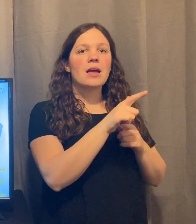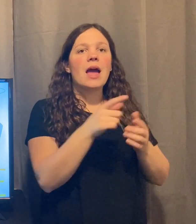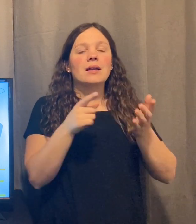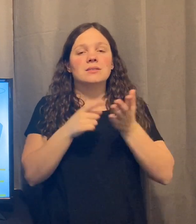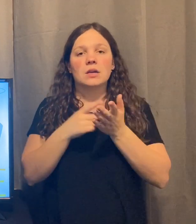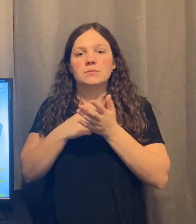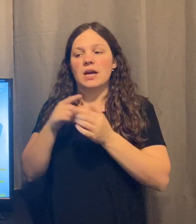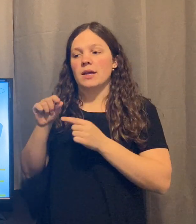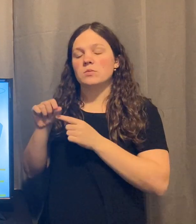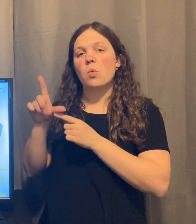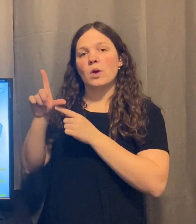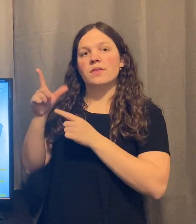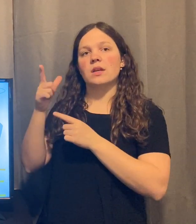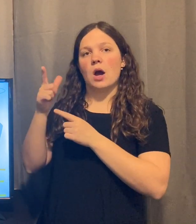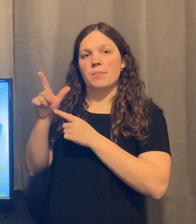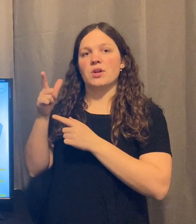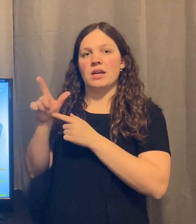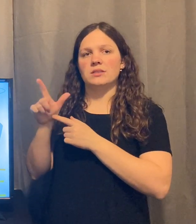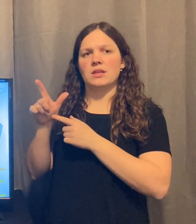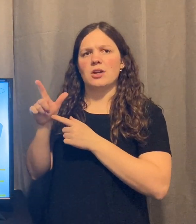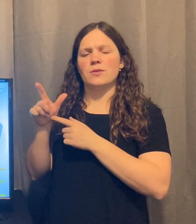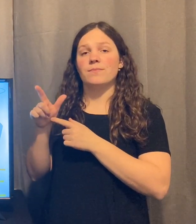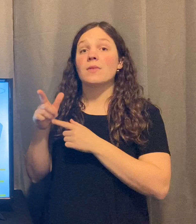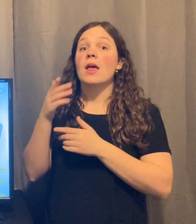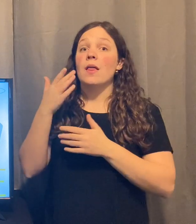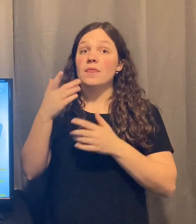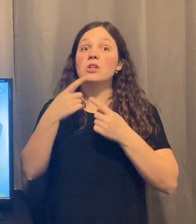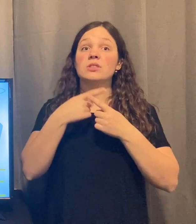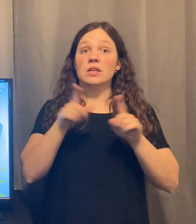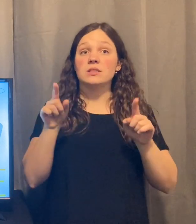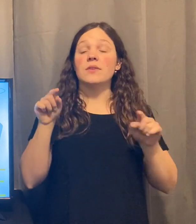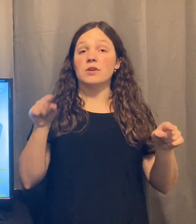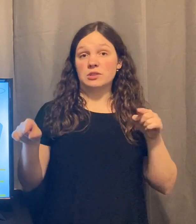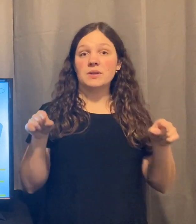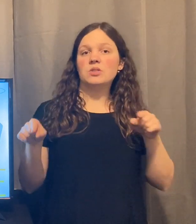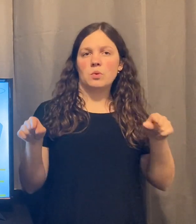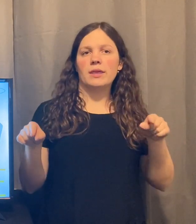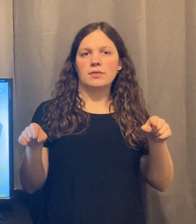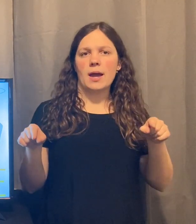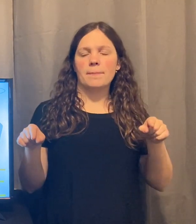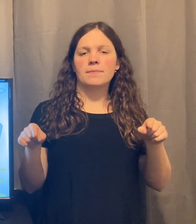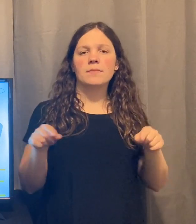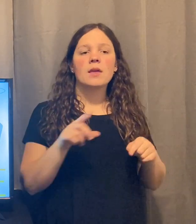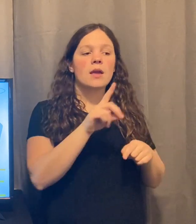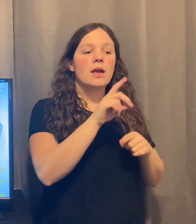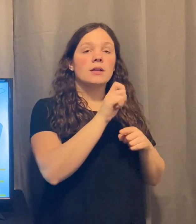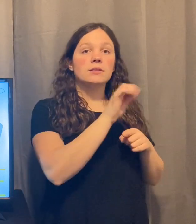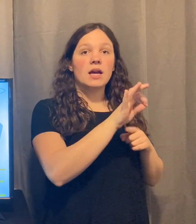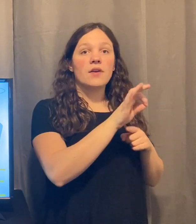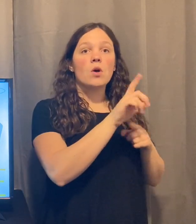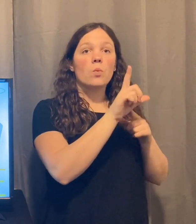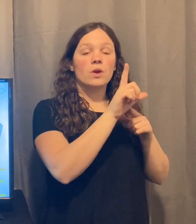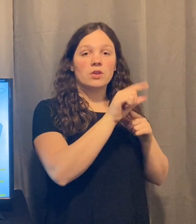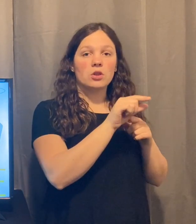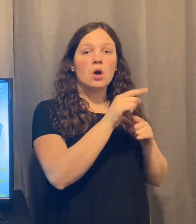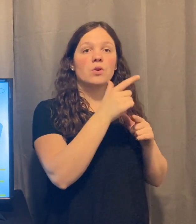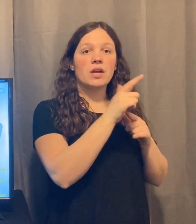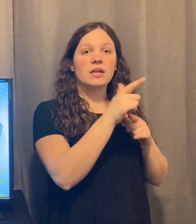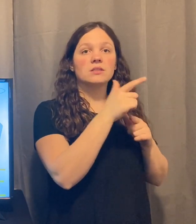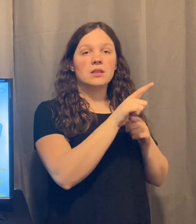and sometimes with an uppercase letter. There is a difference between them. Deaf with the lowercase